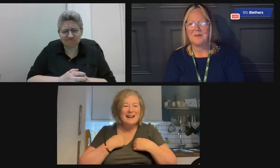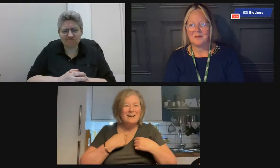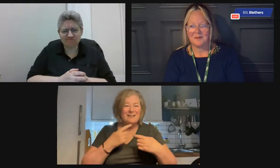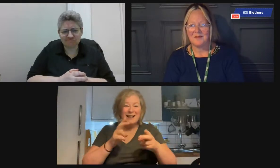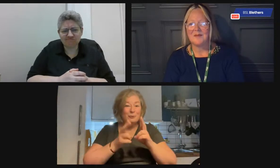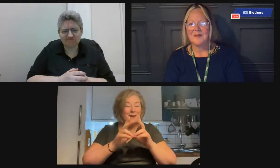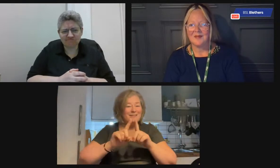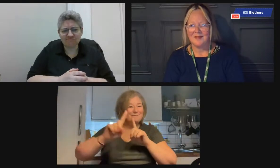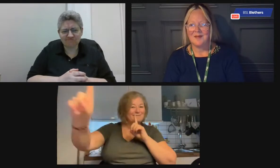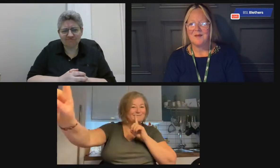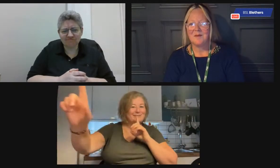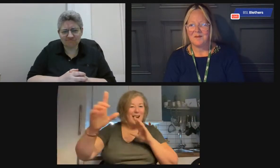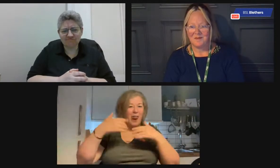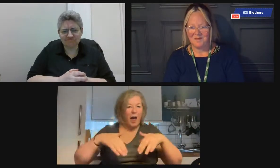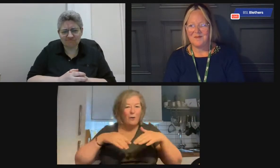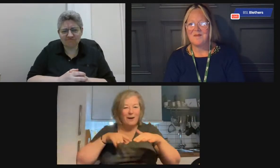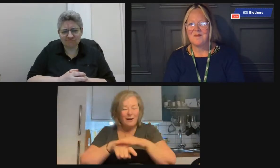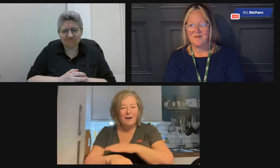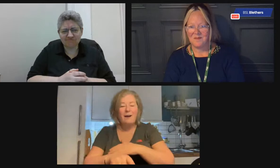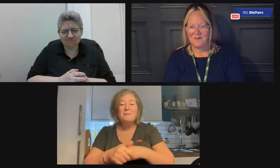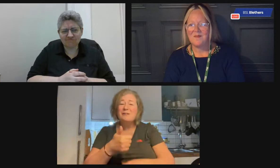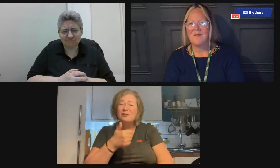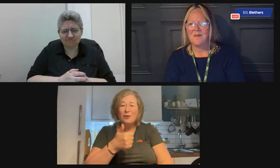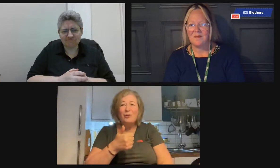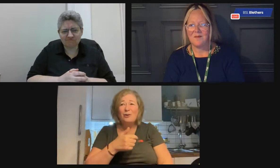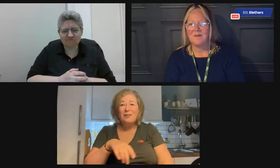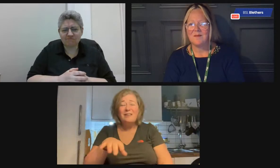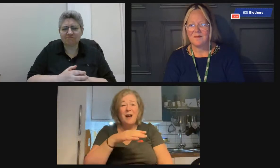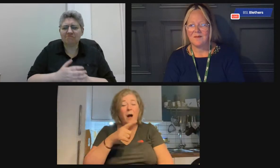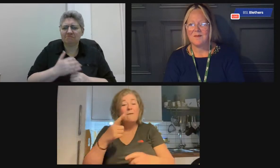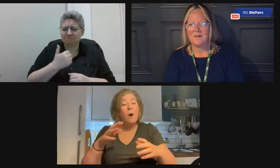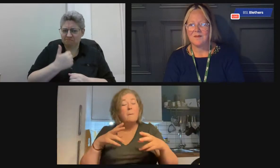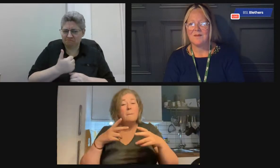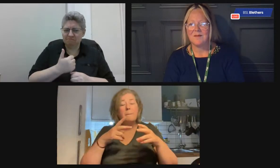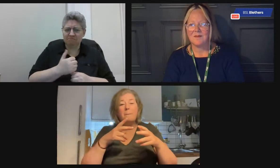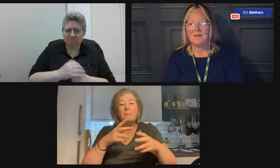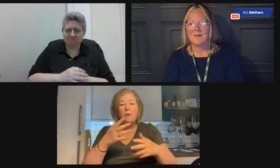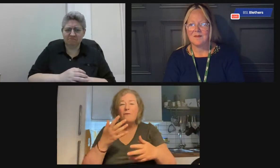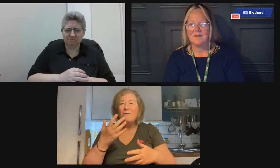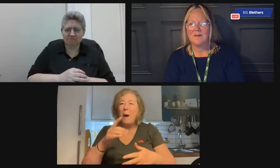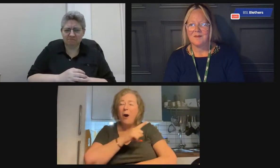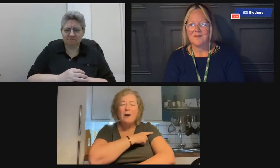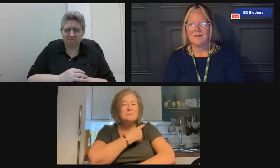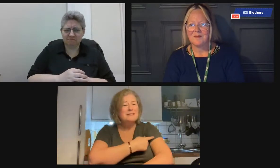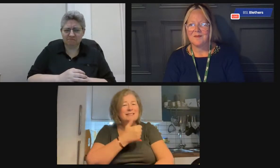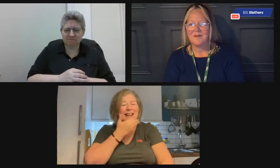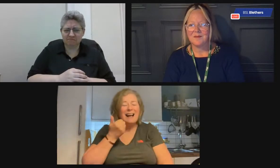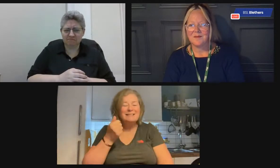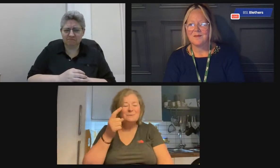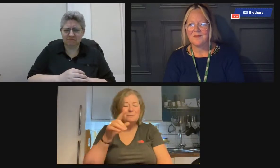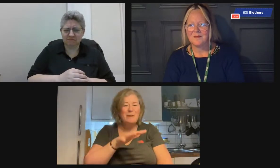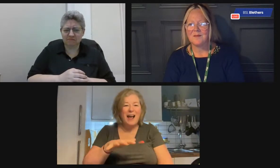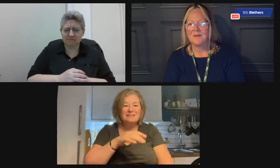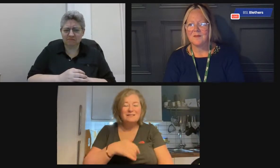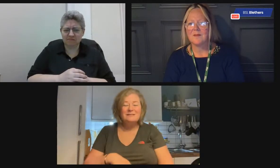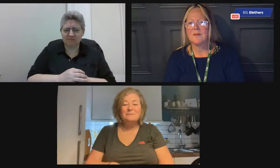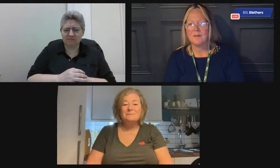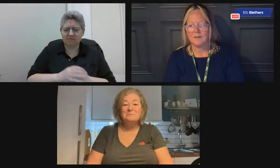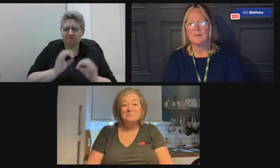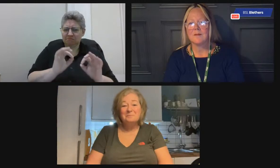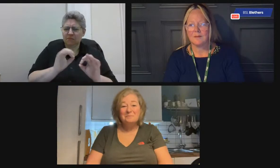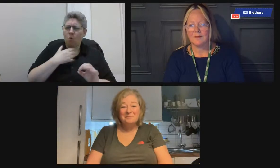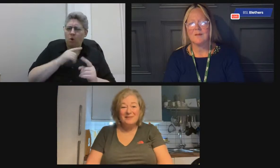so lovely. And they were even even lifting their mask down as if they were doing something in trouble just to make sure